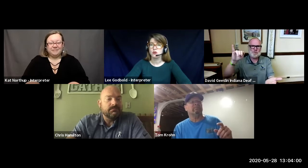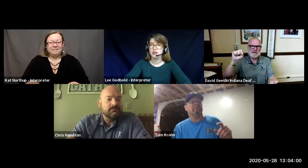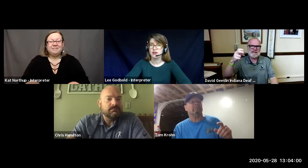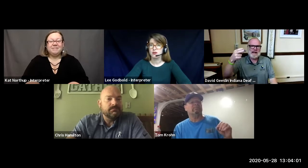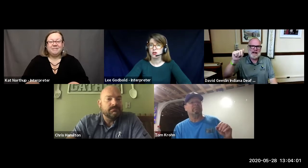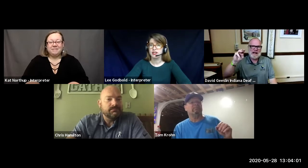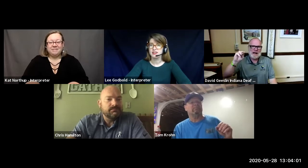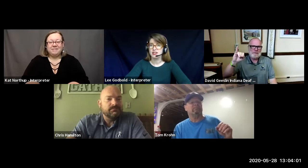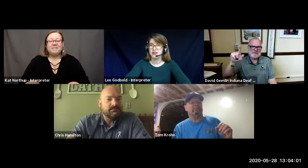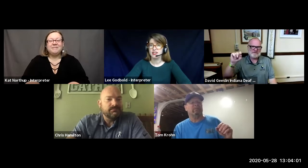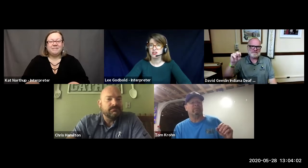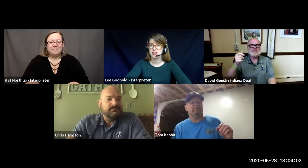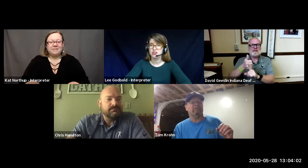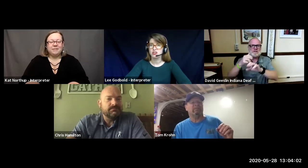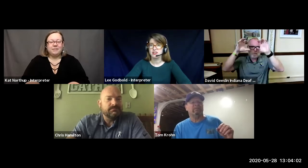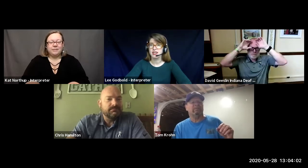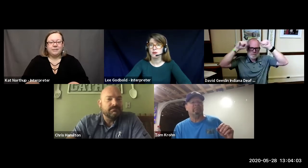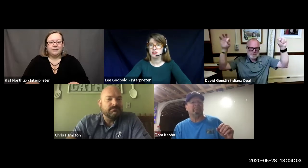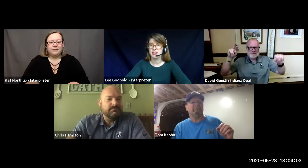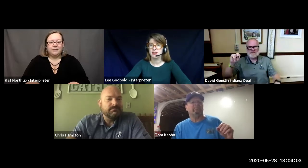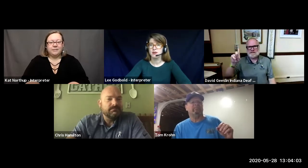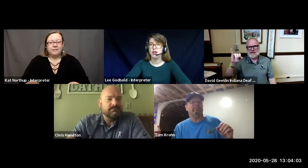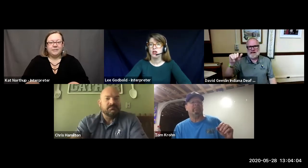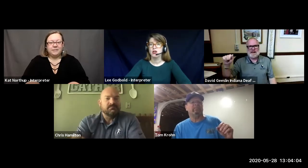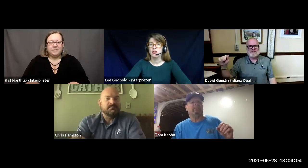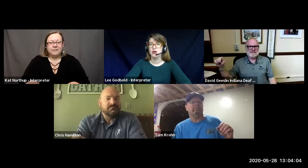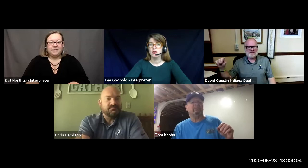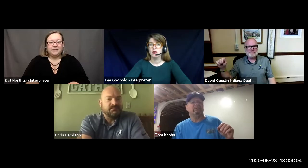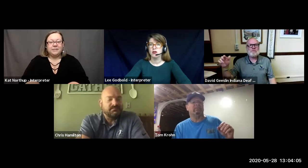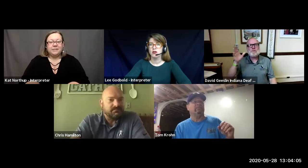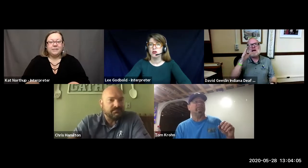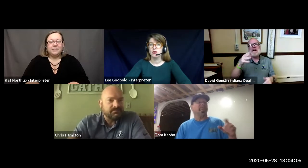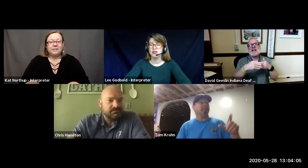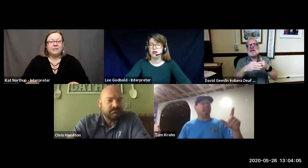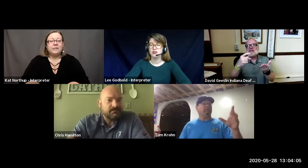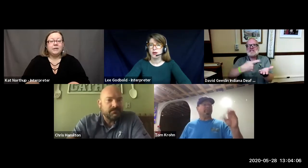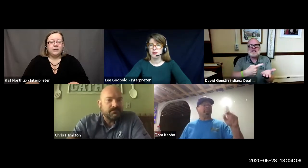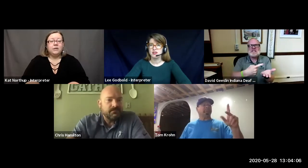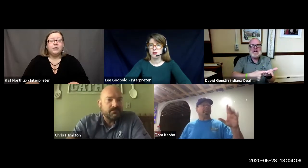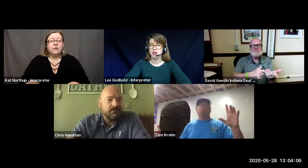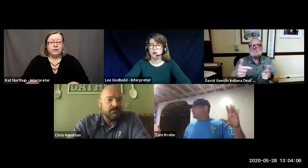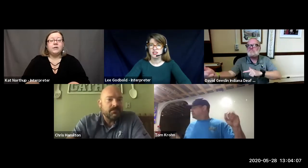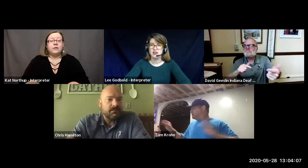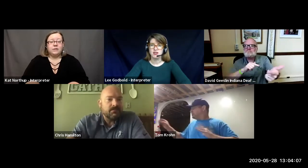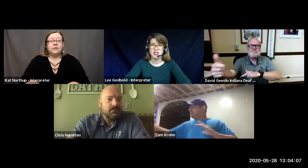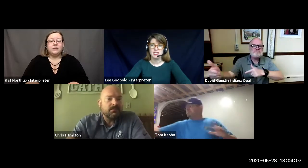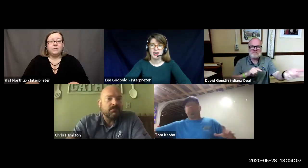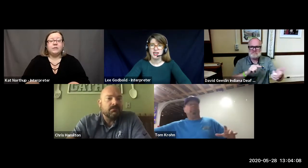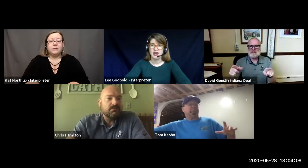School for Deaf for loaning us their athletic director, Chris Hamilton, who also happens to be the president of the